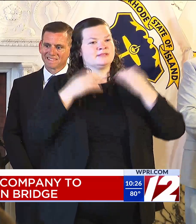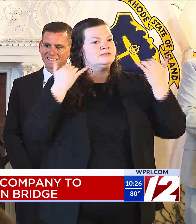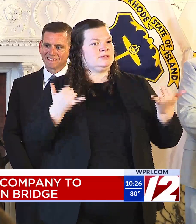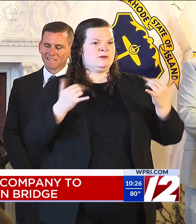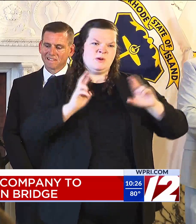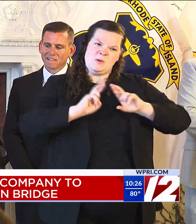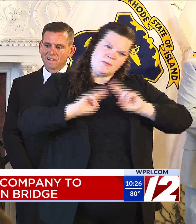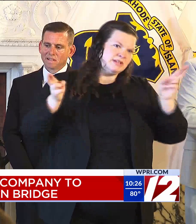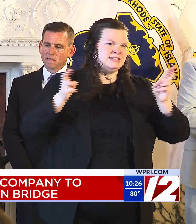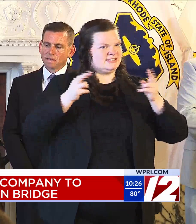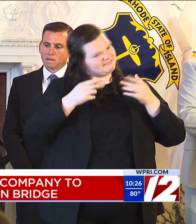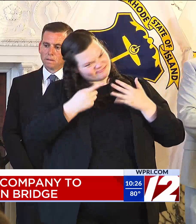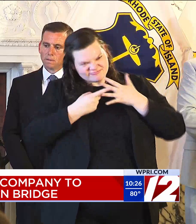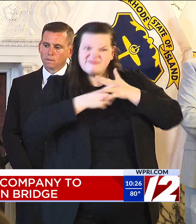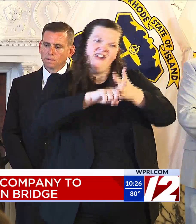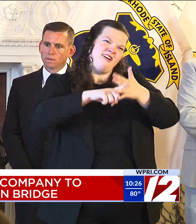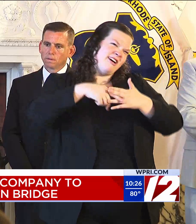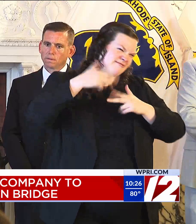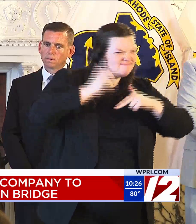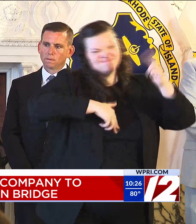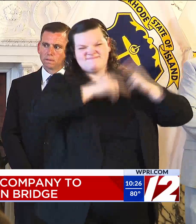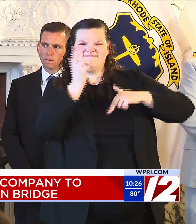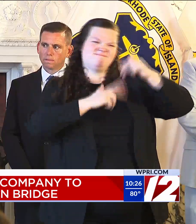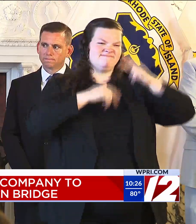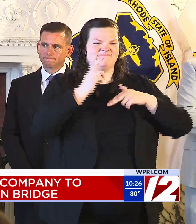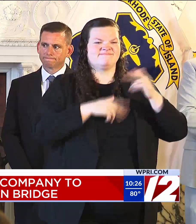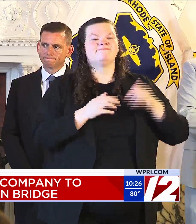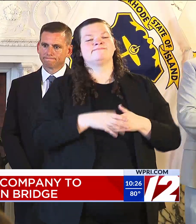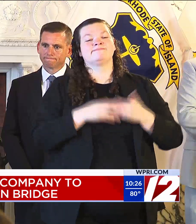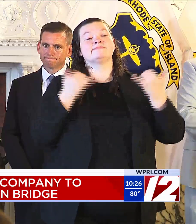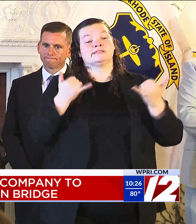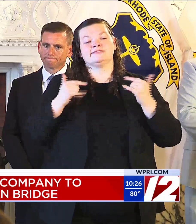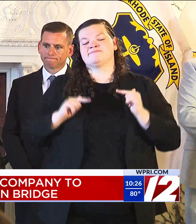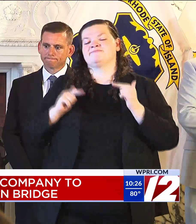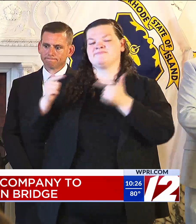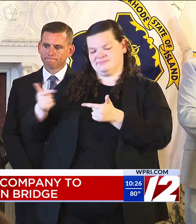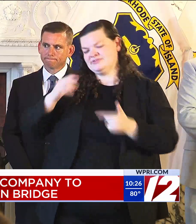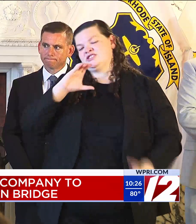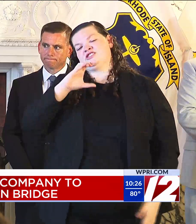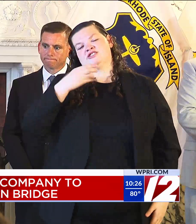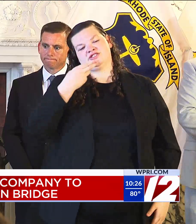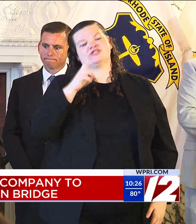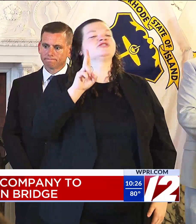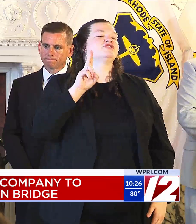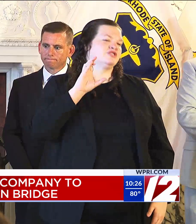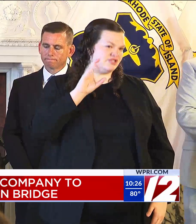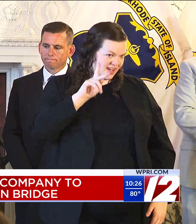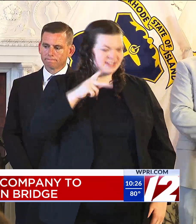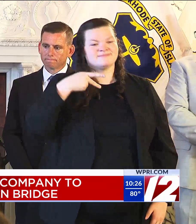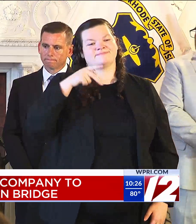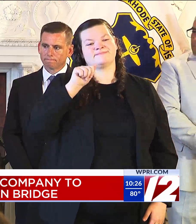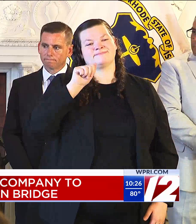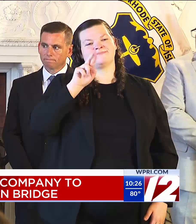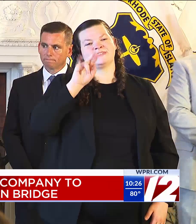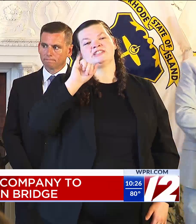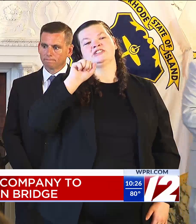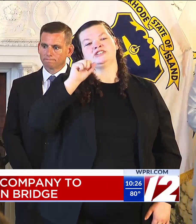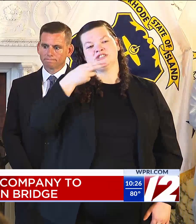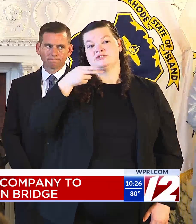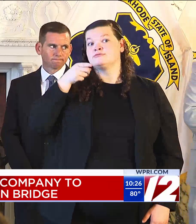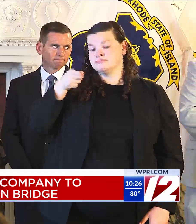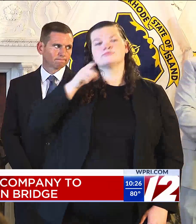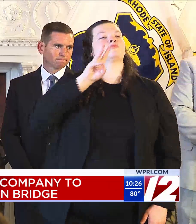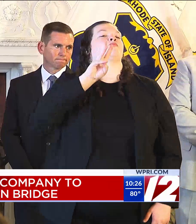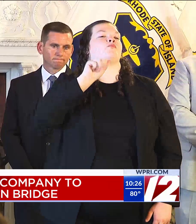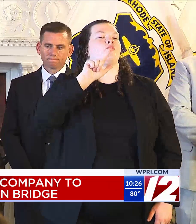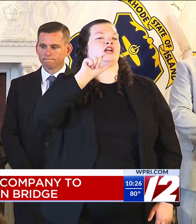I'd like to introduce Chuck Parrish from Walsh Construction, whose company, and he will be responsible